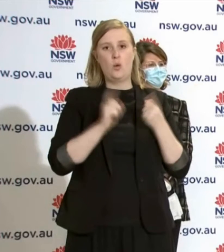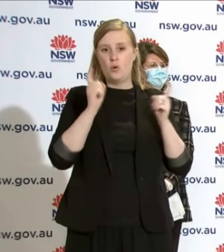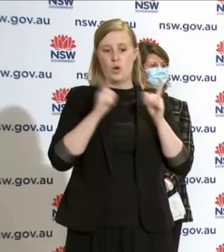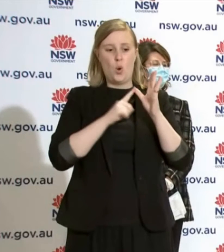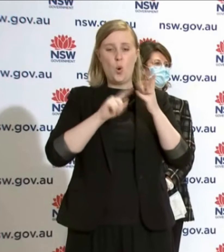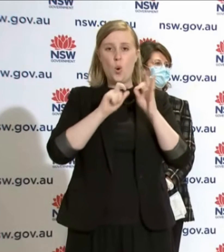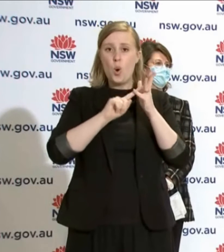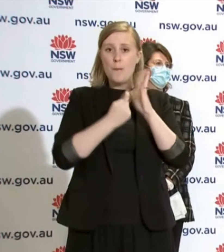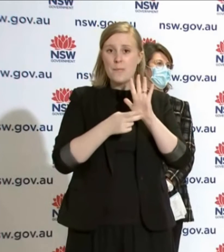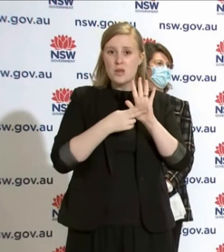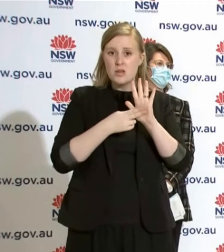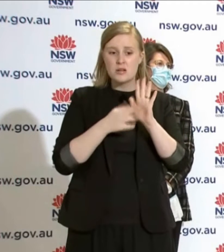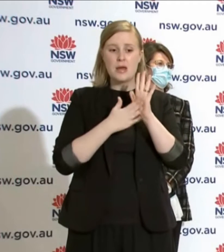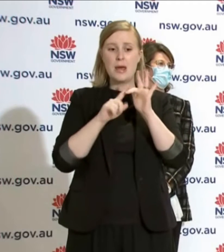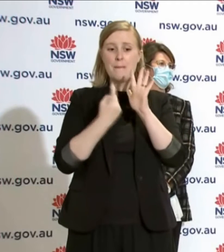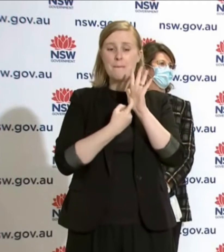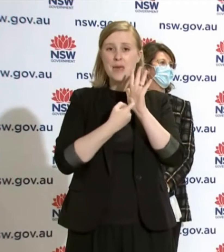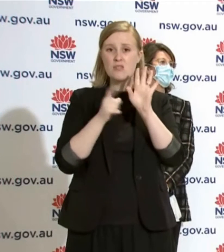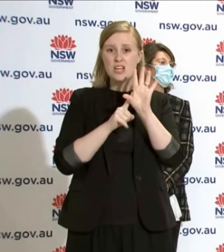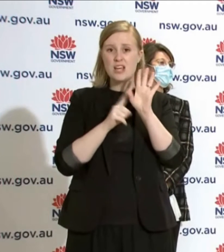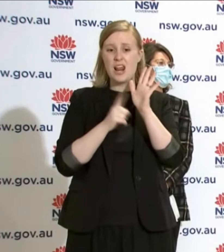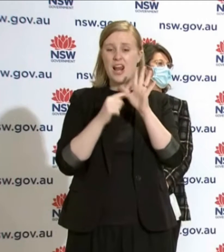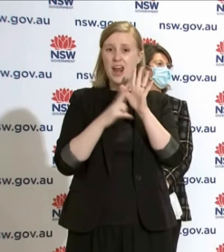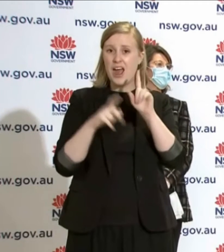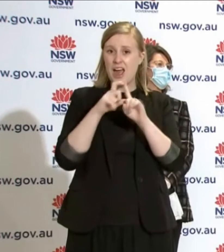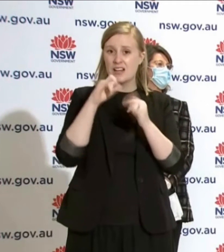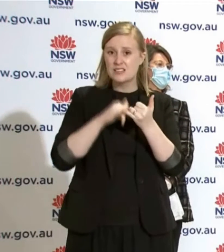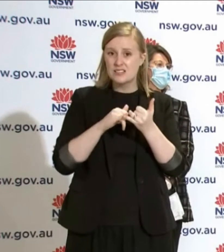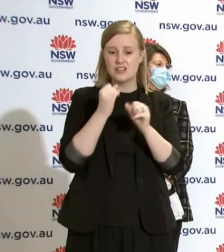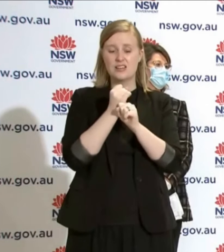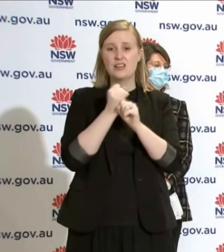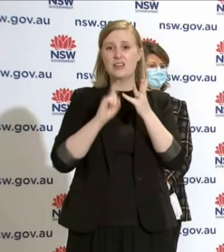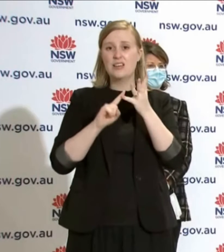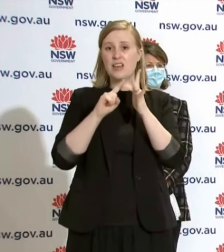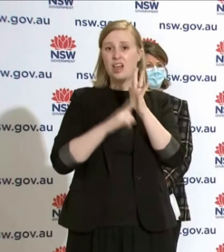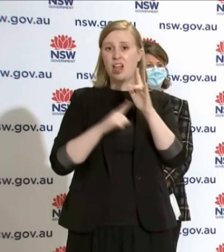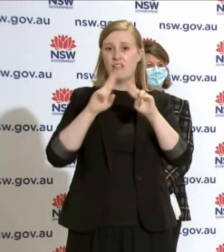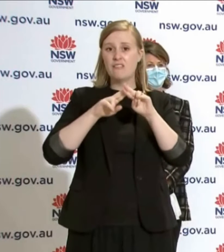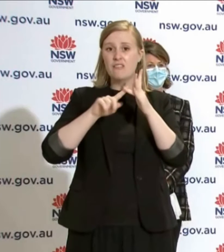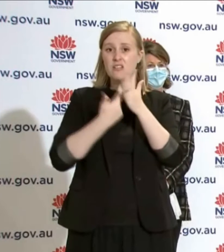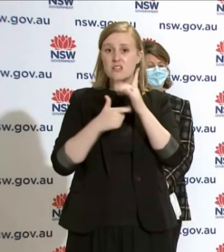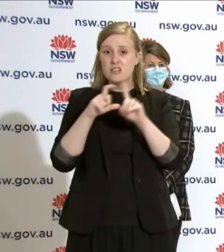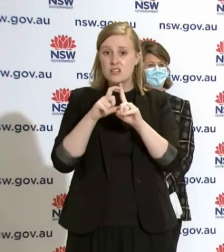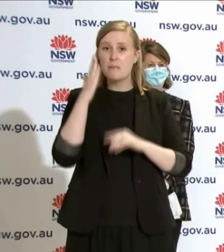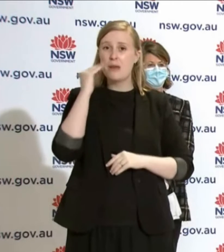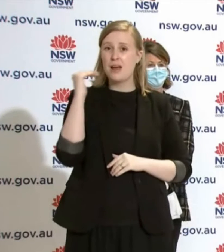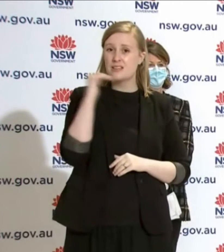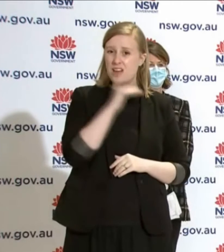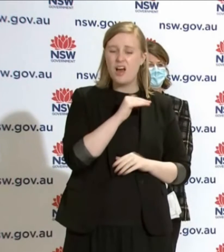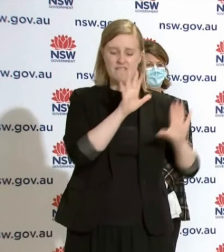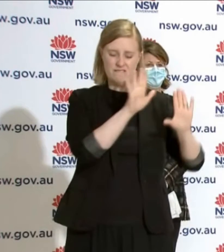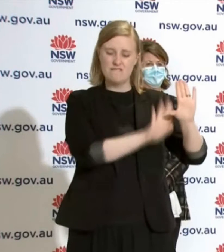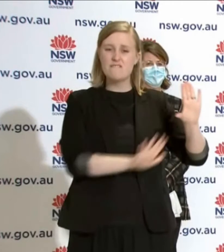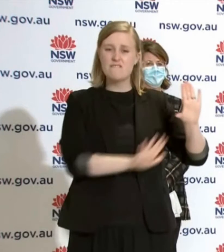Yagoona, Guildford, Bankstown, Punchbowl, Blacktown and surrounding suburbs. So my key messages is we need to hold